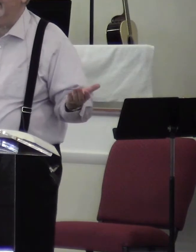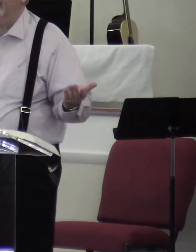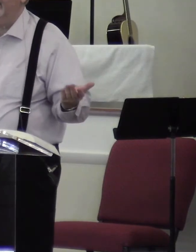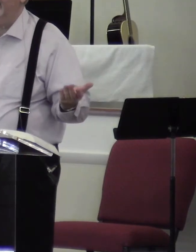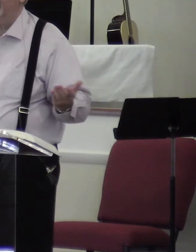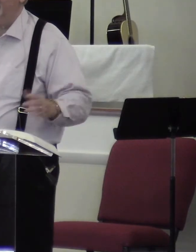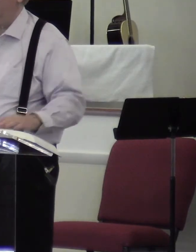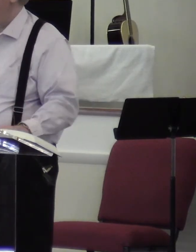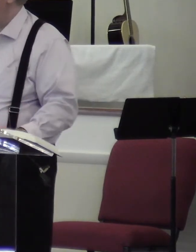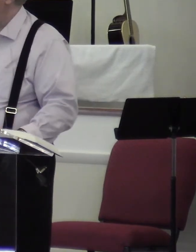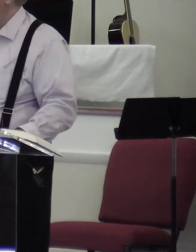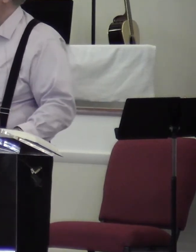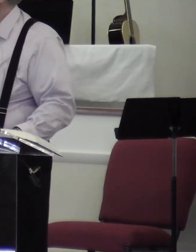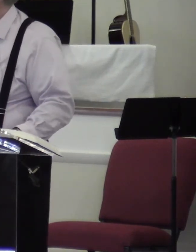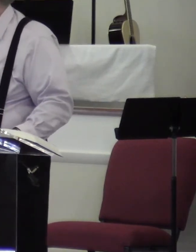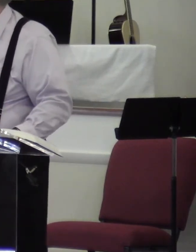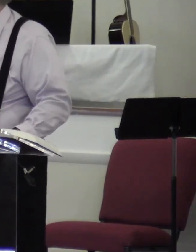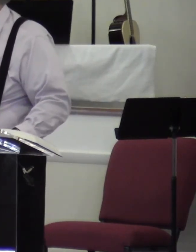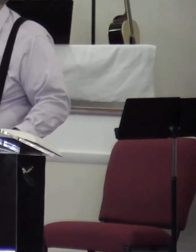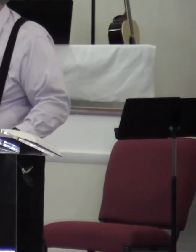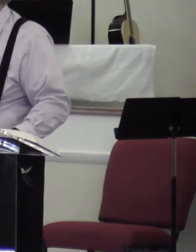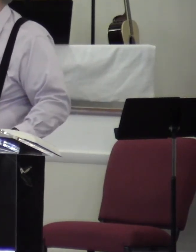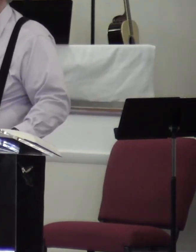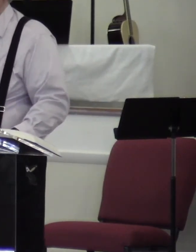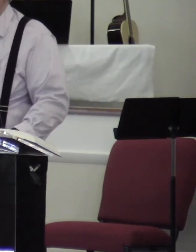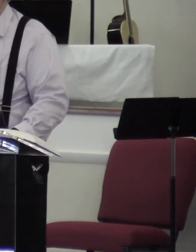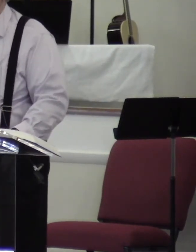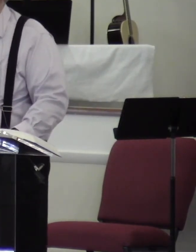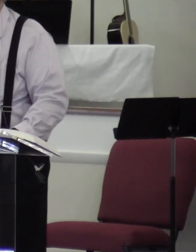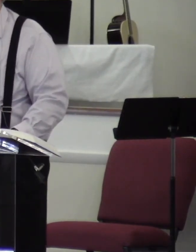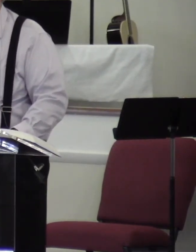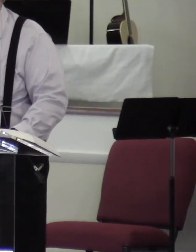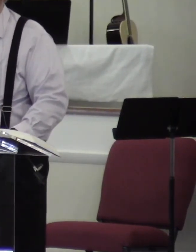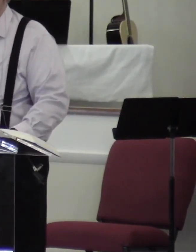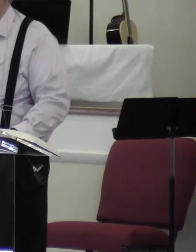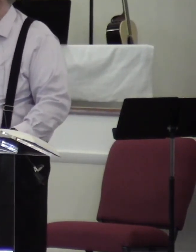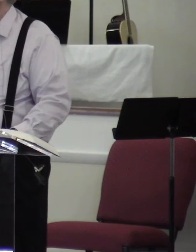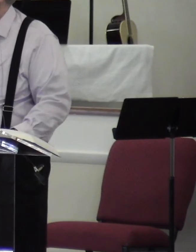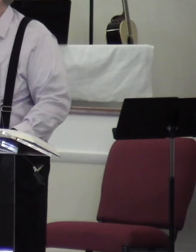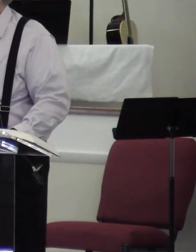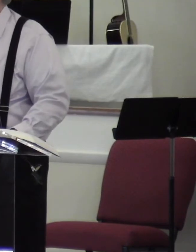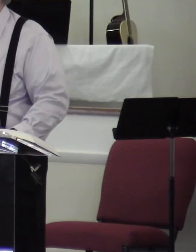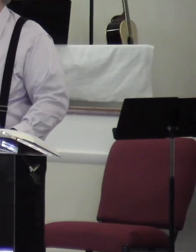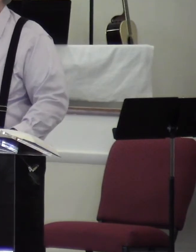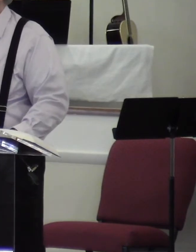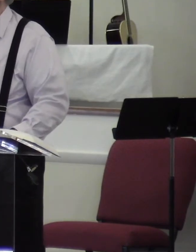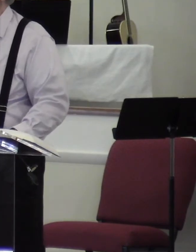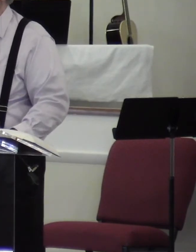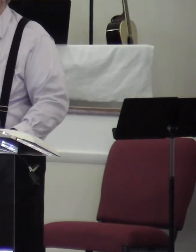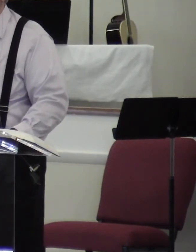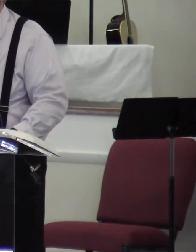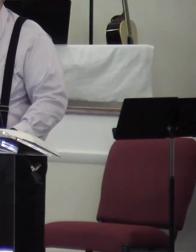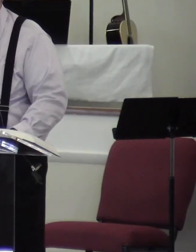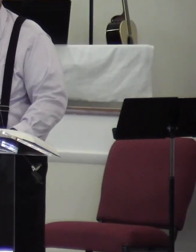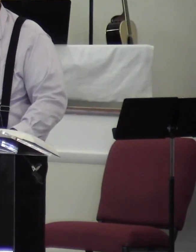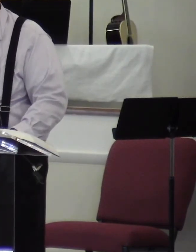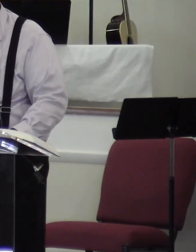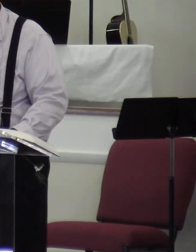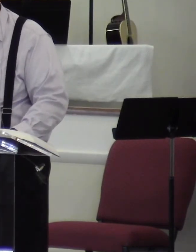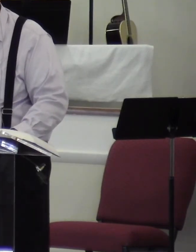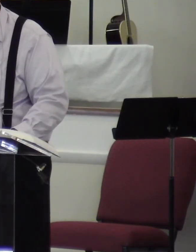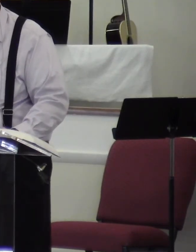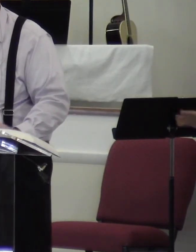Adam. That's Jesus, the second Adam. This new race of human beings. Human beings completely filled with the Holy